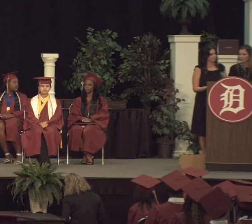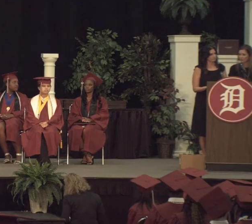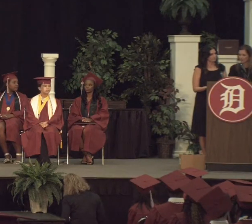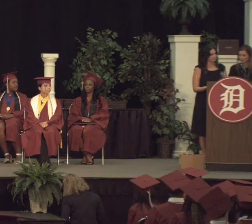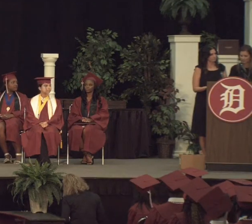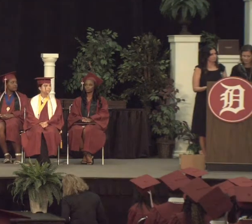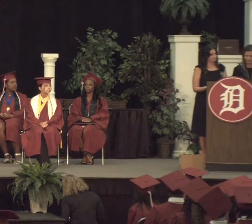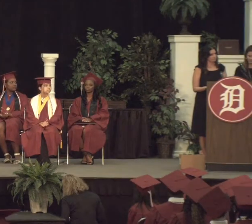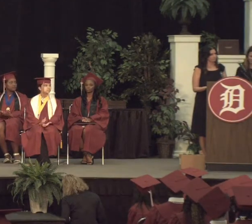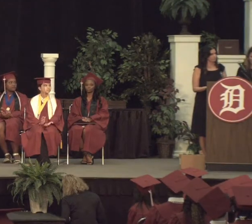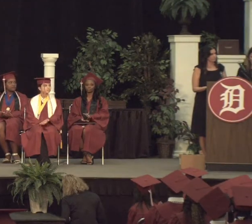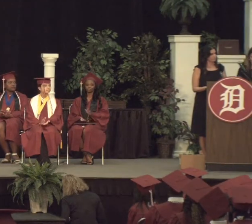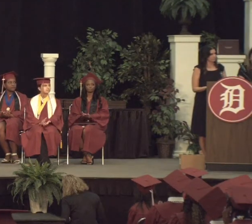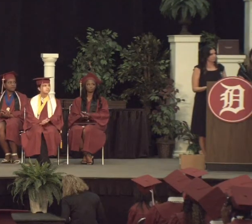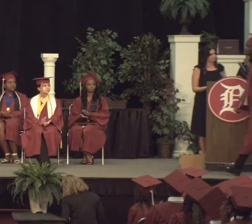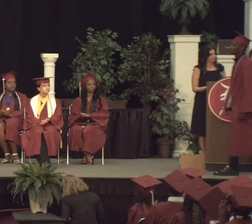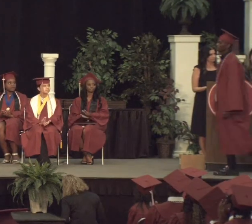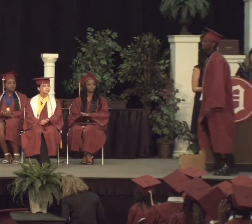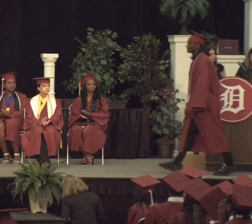Jacoby Green.